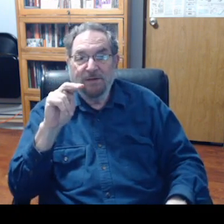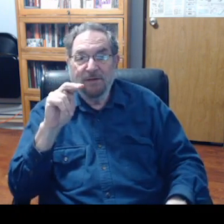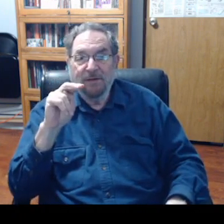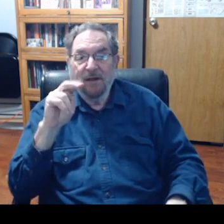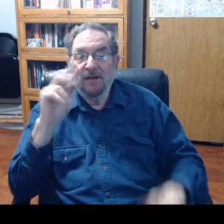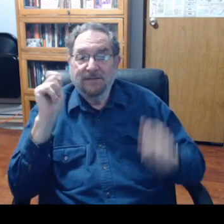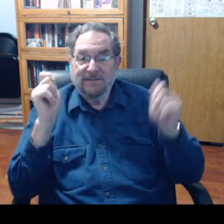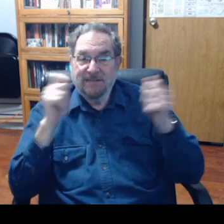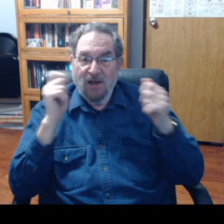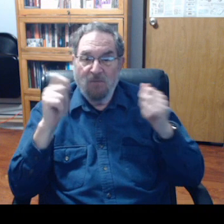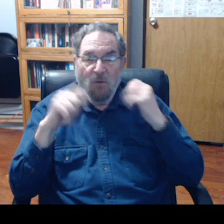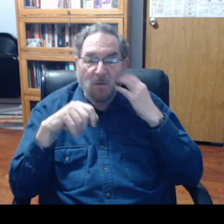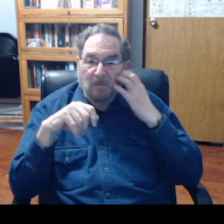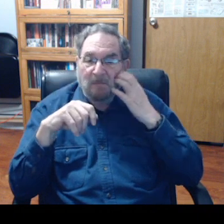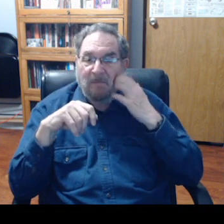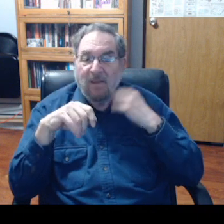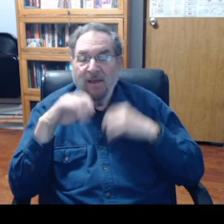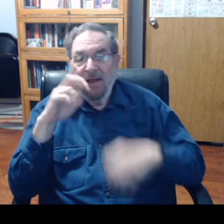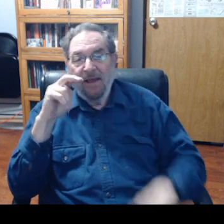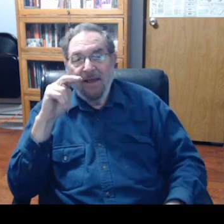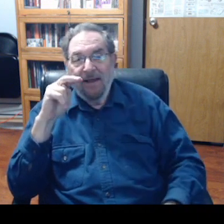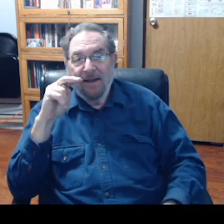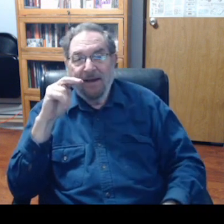Nisuin ceremony.